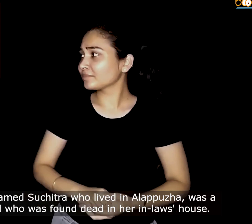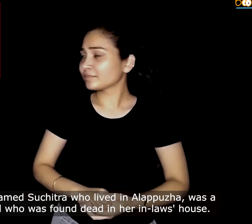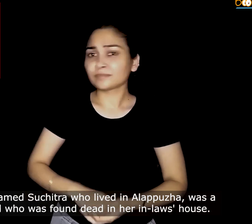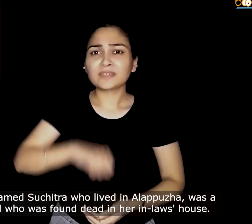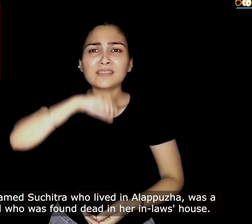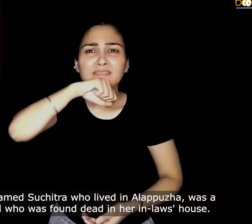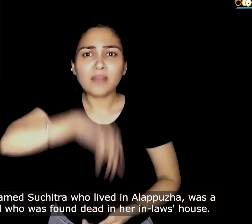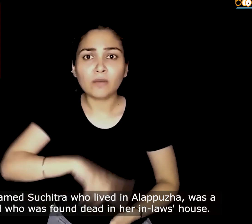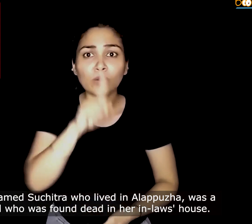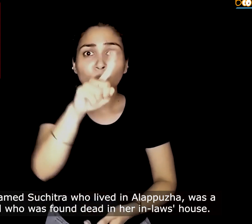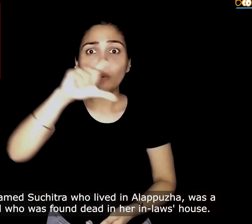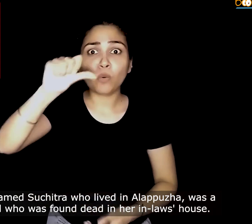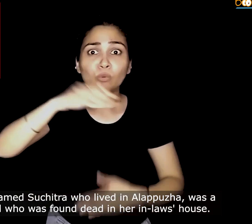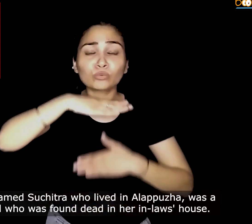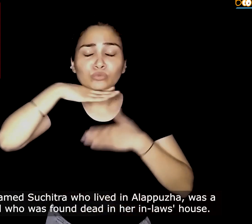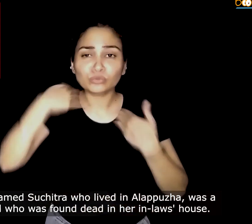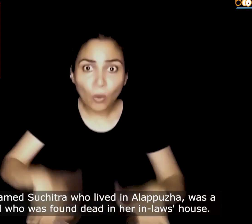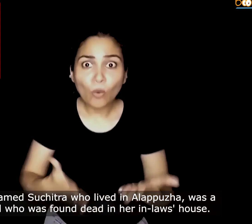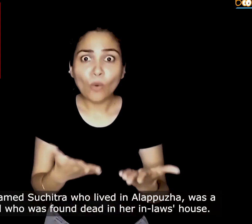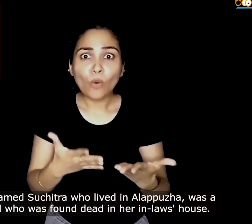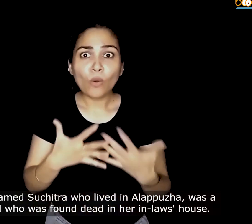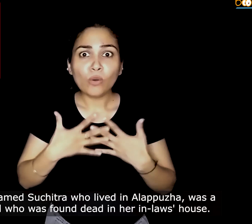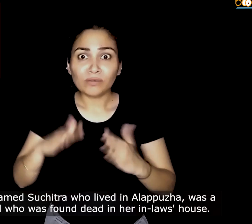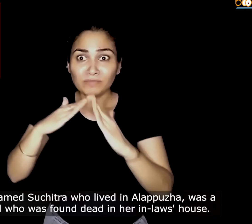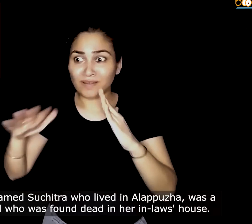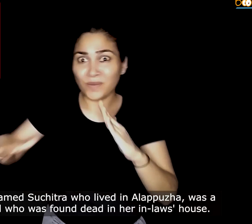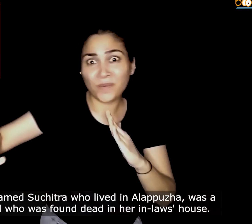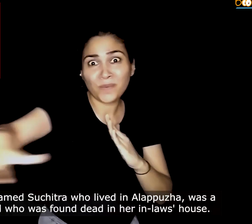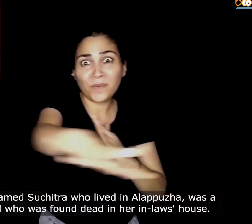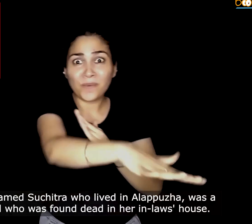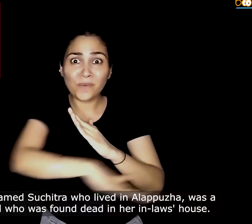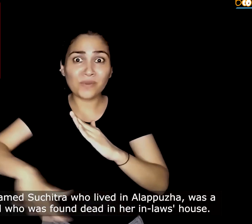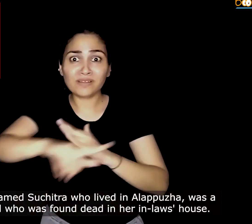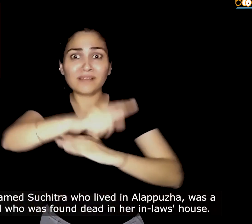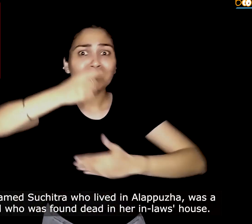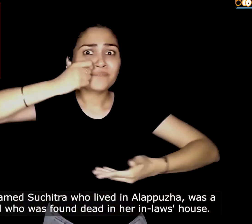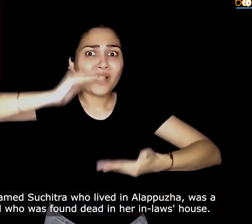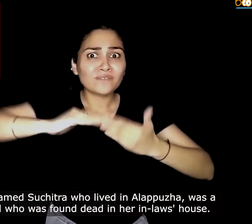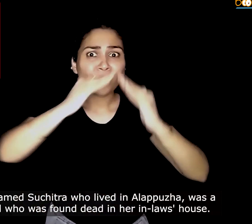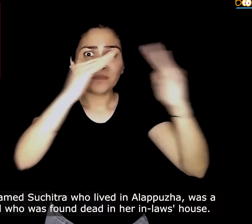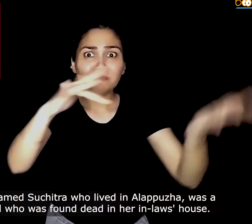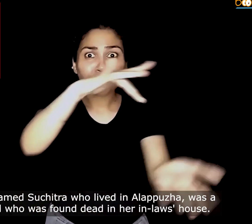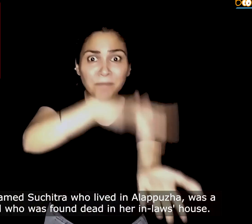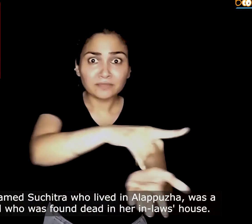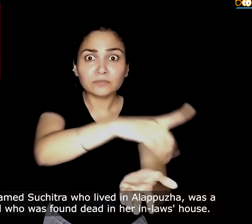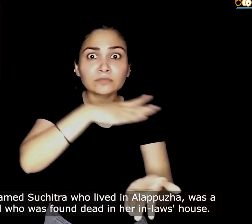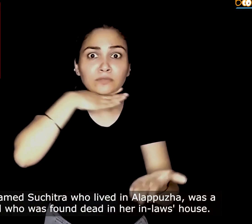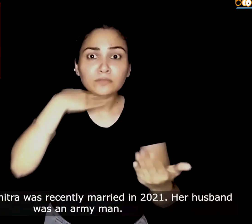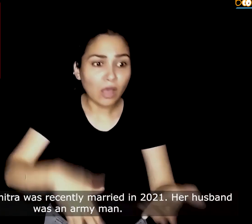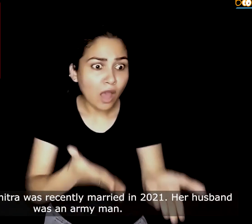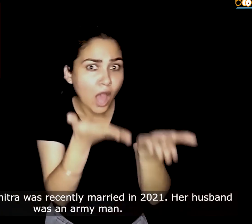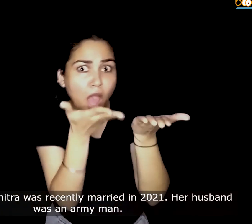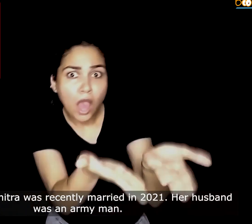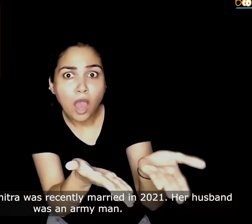was a 19 year old who was found dead in her in-laws house the victim